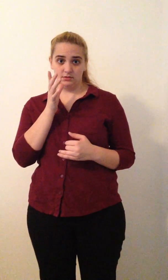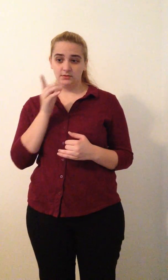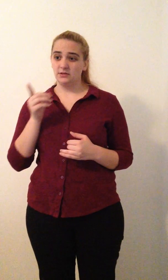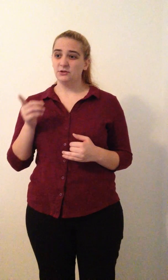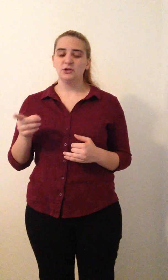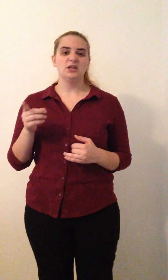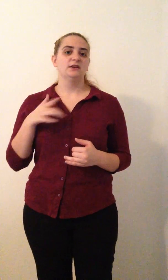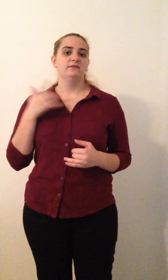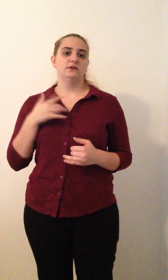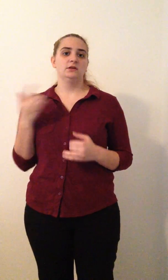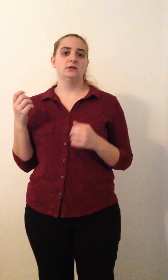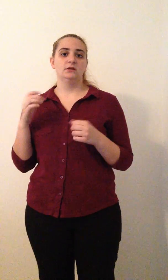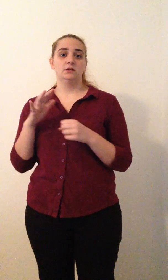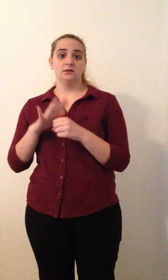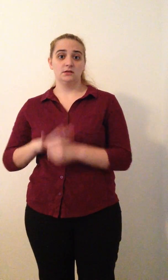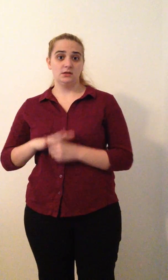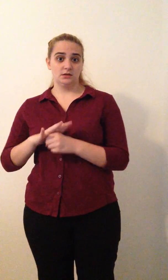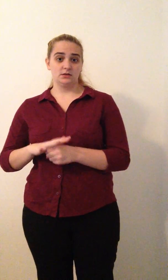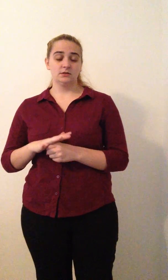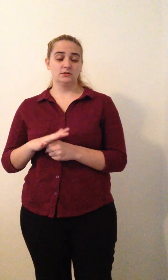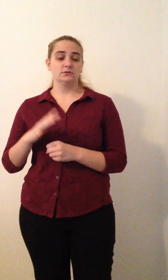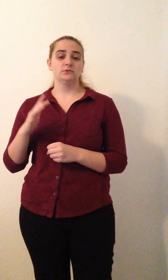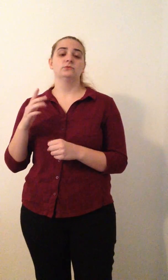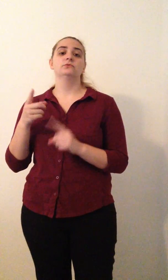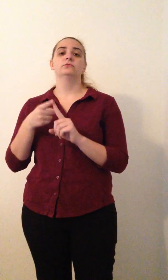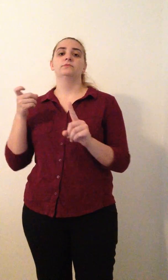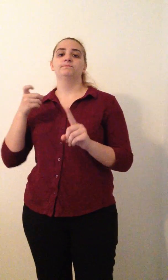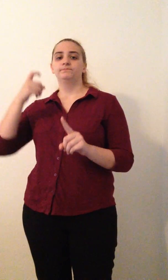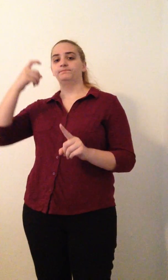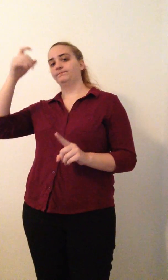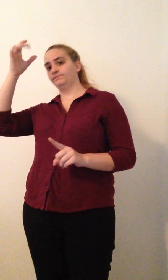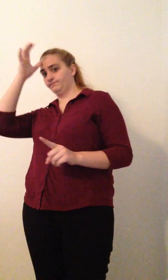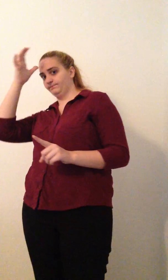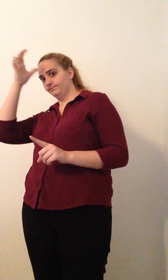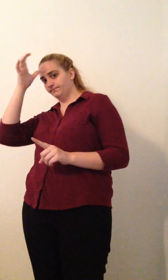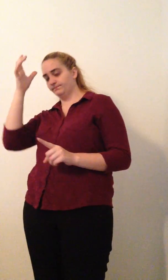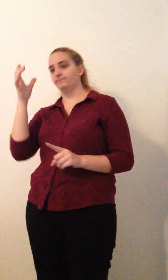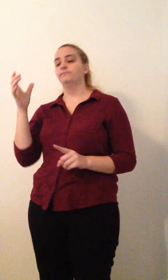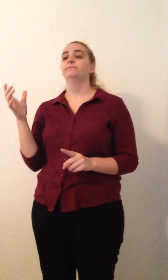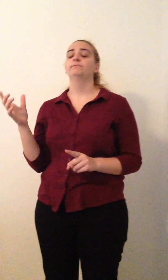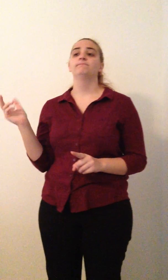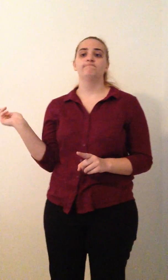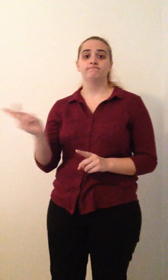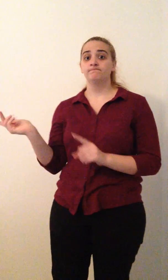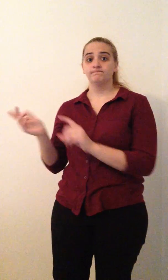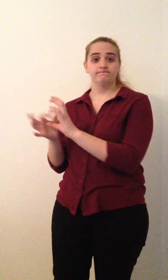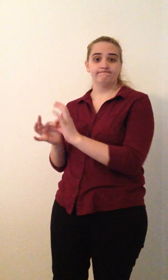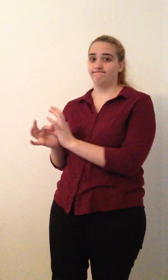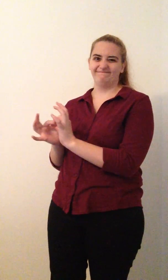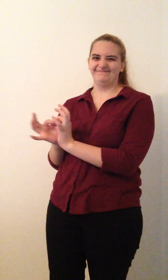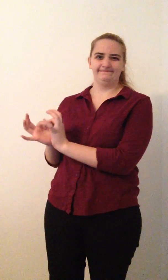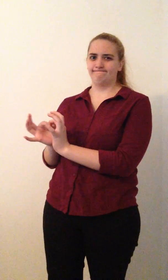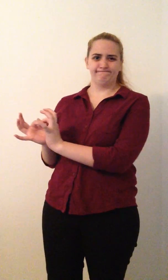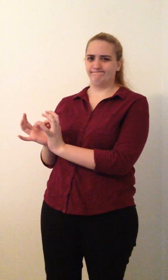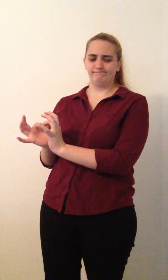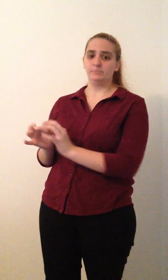child. And in a sense, they are making you, the